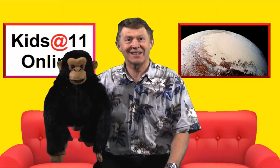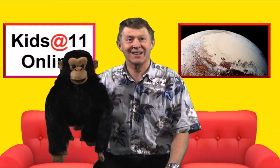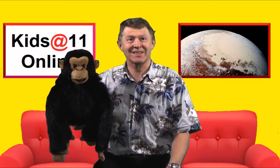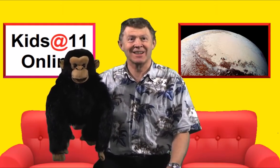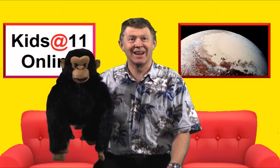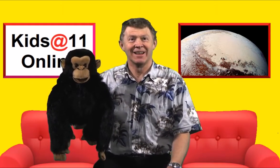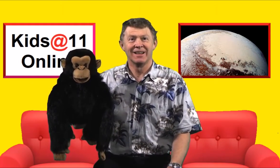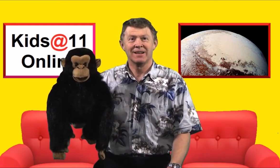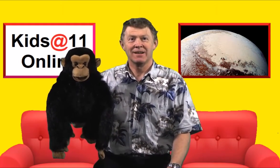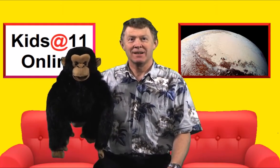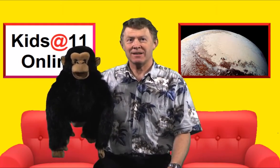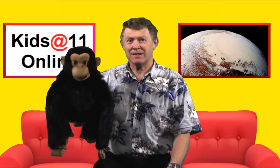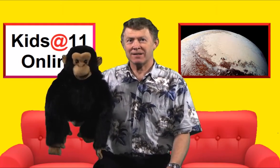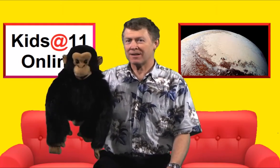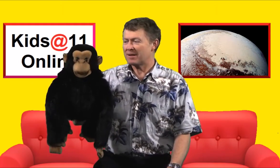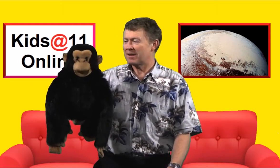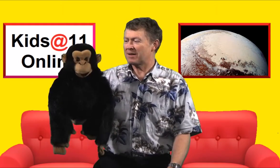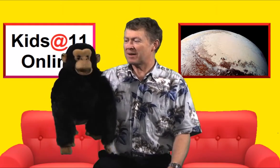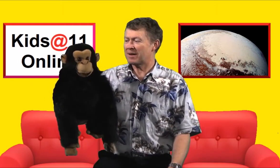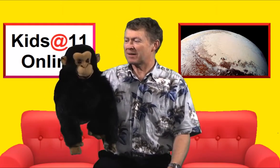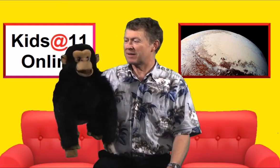answer. Is it Say Hello Hat Good Day?